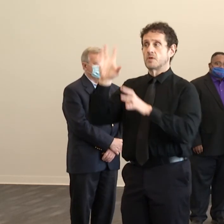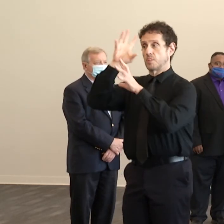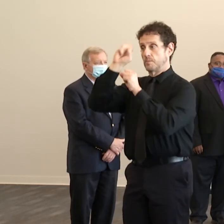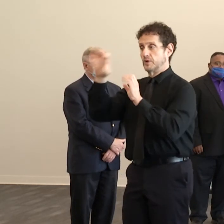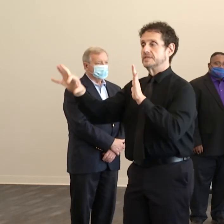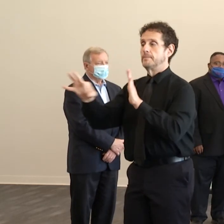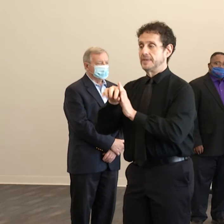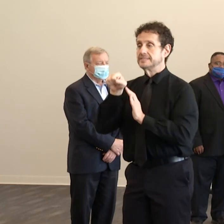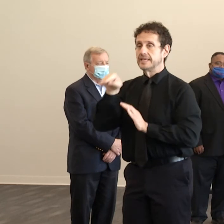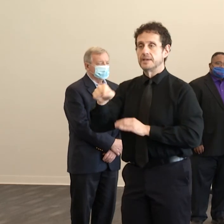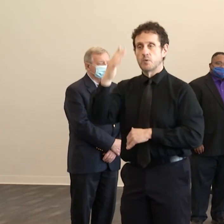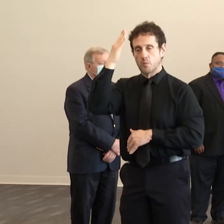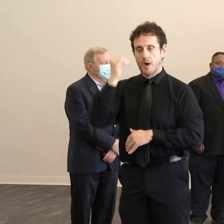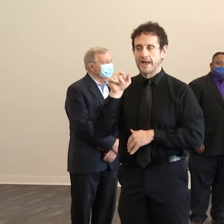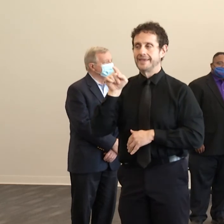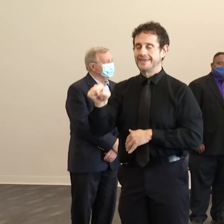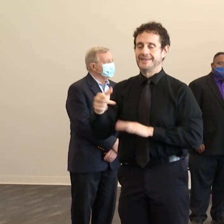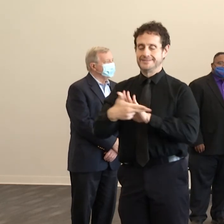hack.